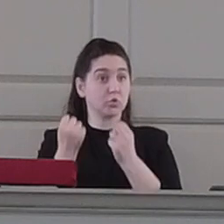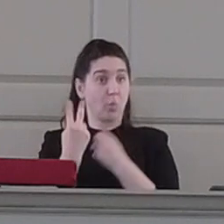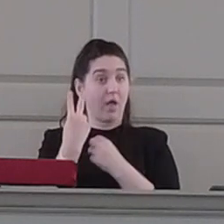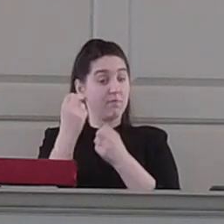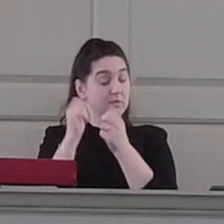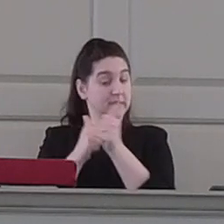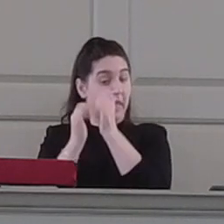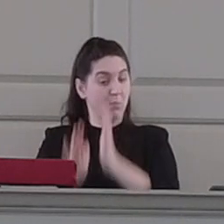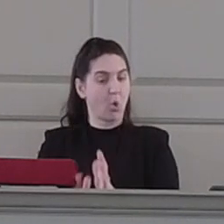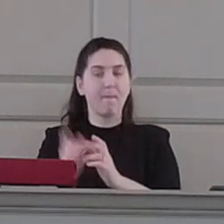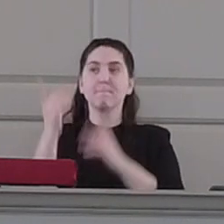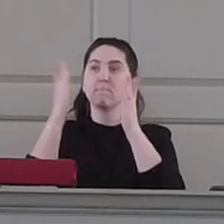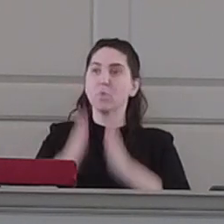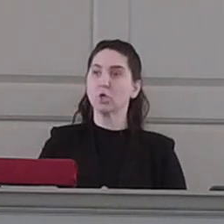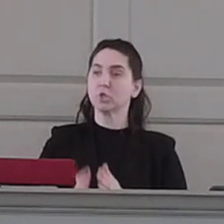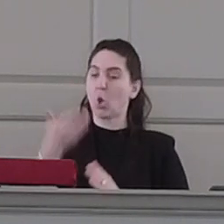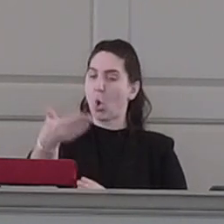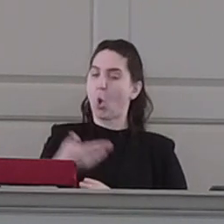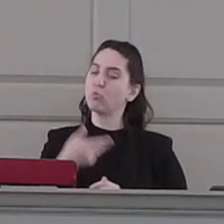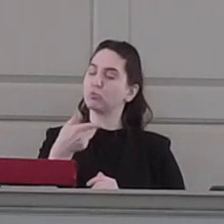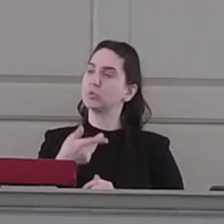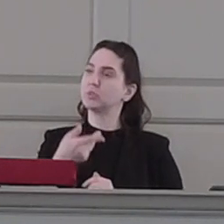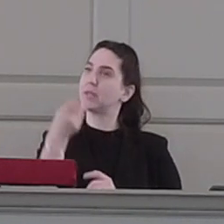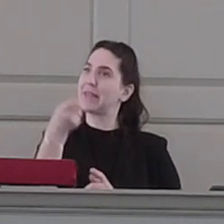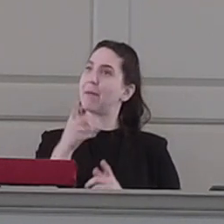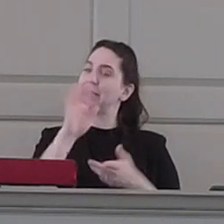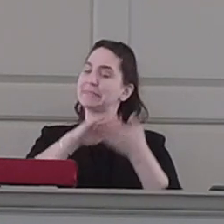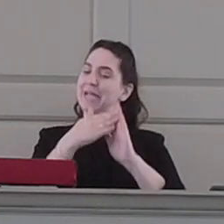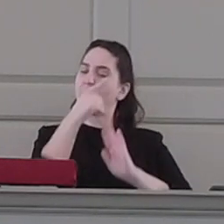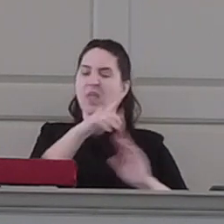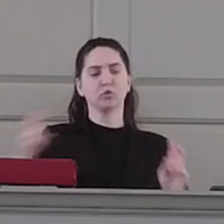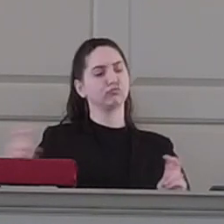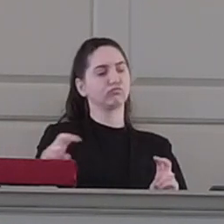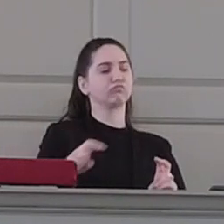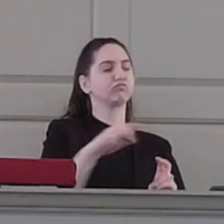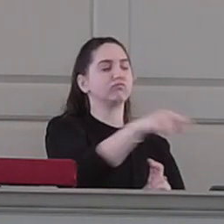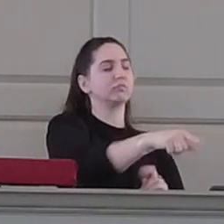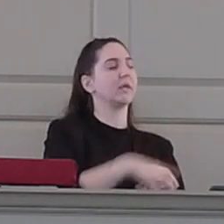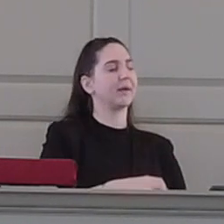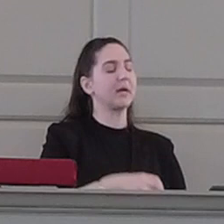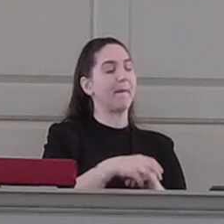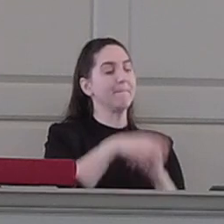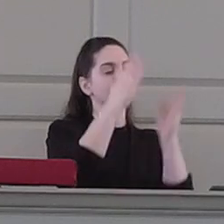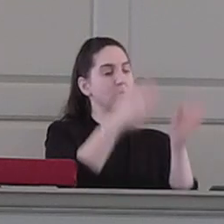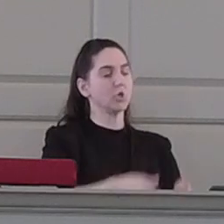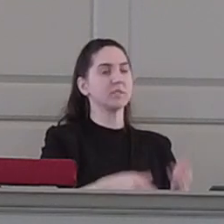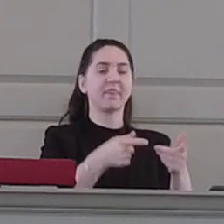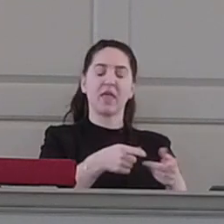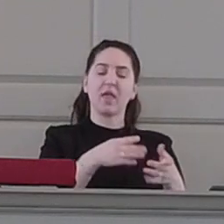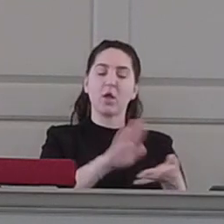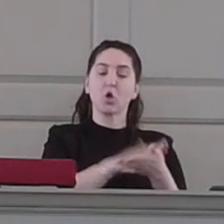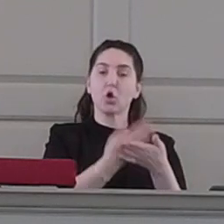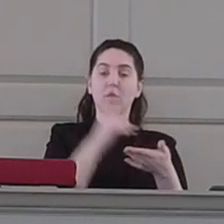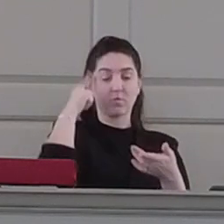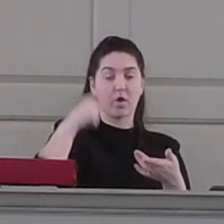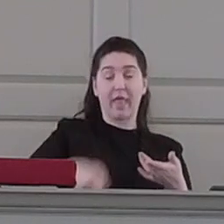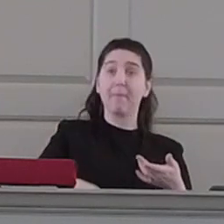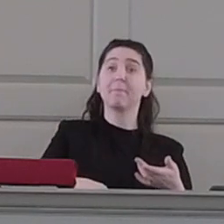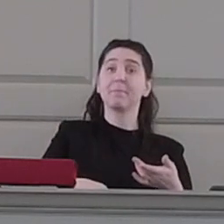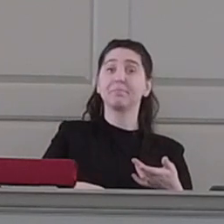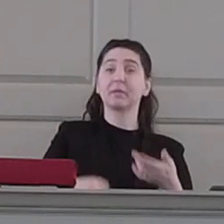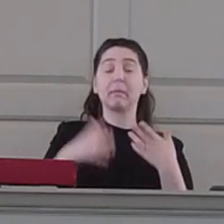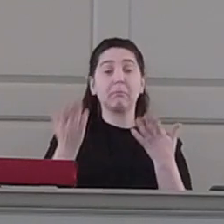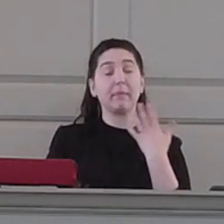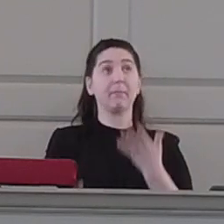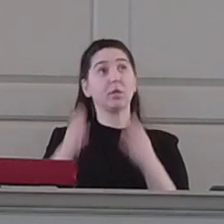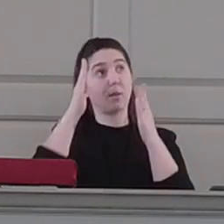a person who hosted them in one of the towns that they traveled through, maybe someone who prepared a meal for them, maybe